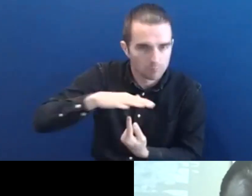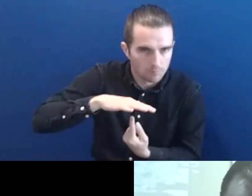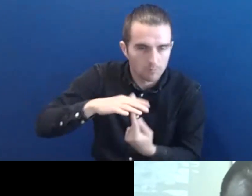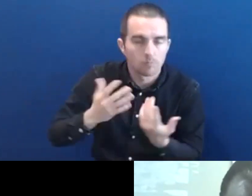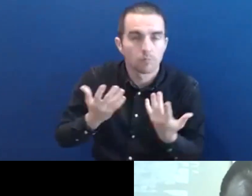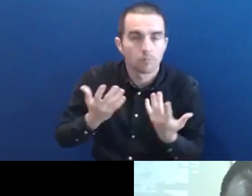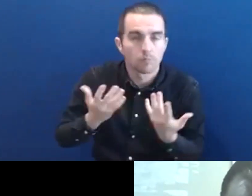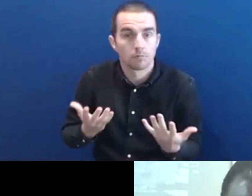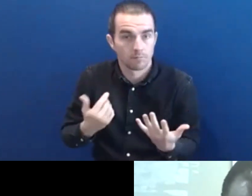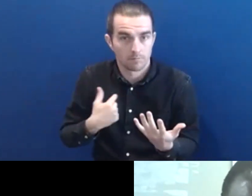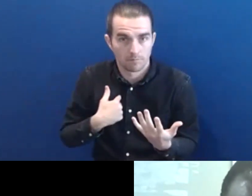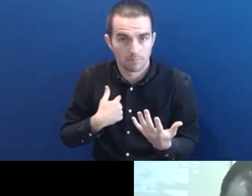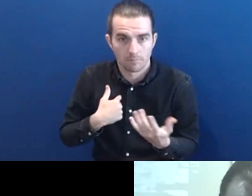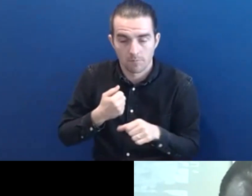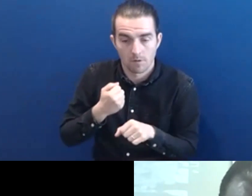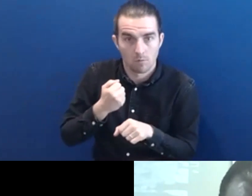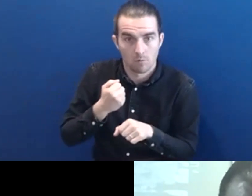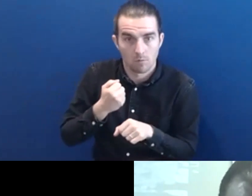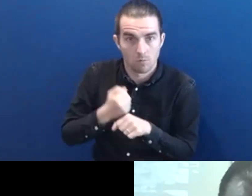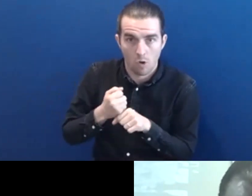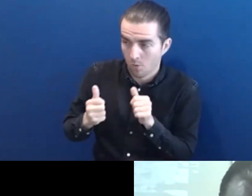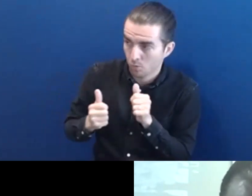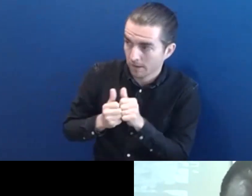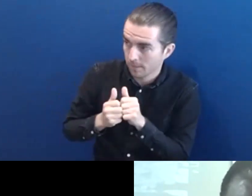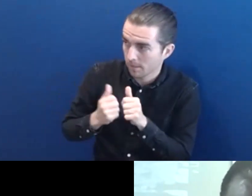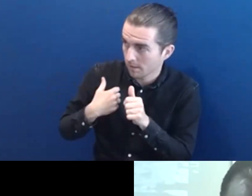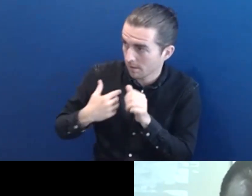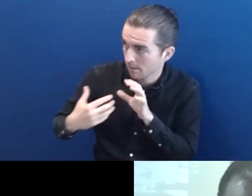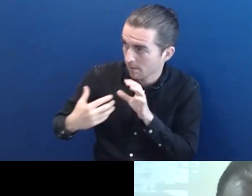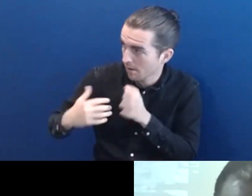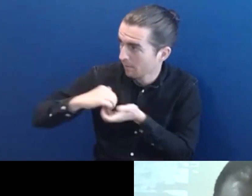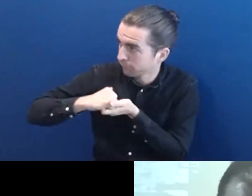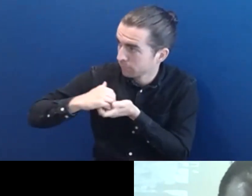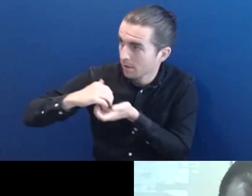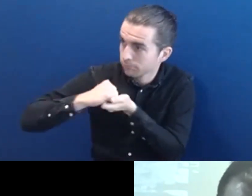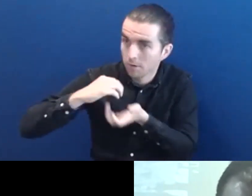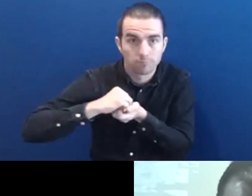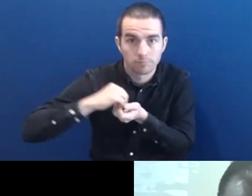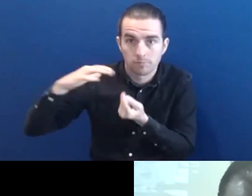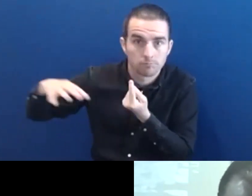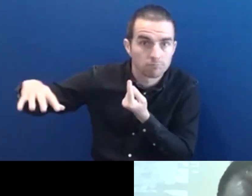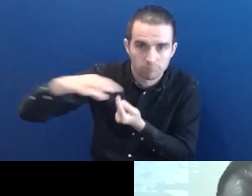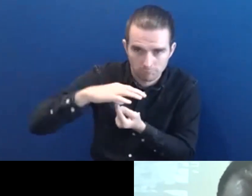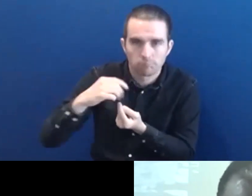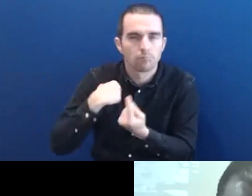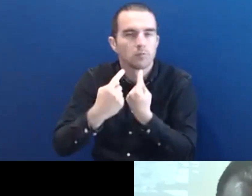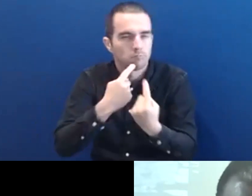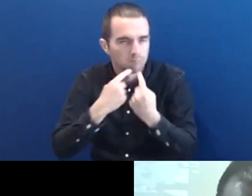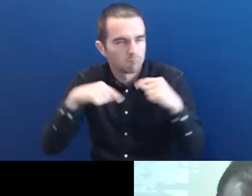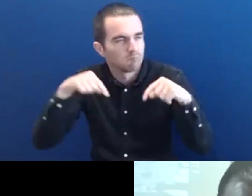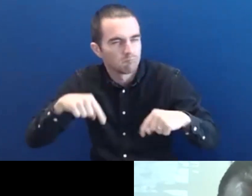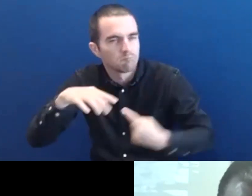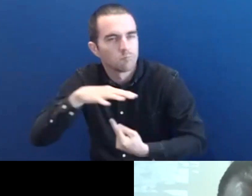here in South Sudan, and also with the other civic, the social justice